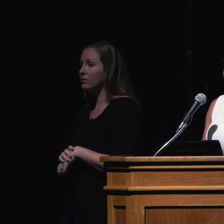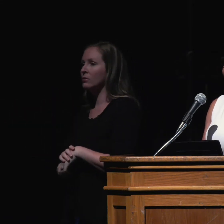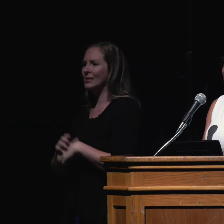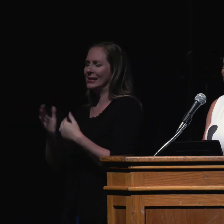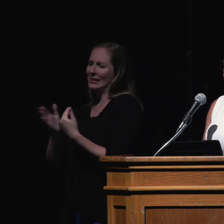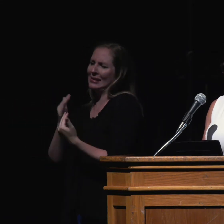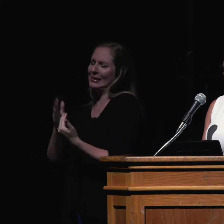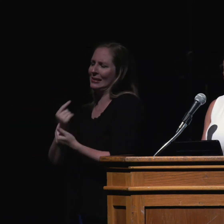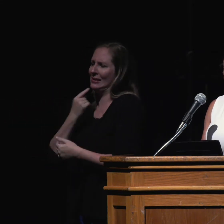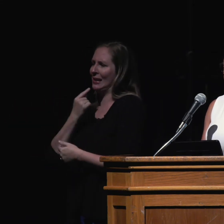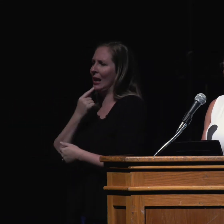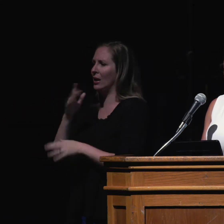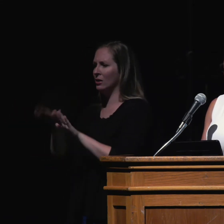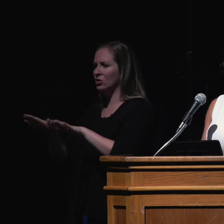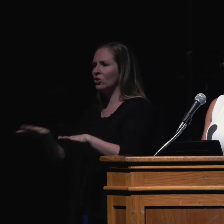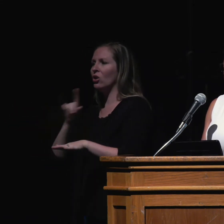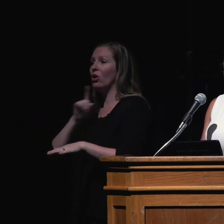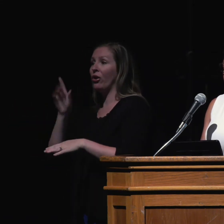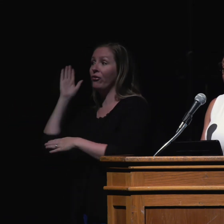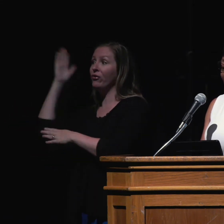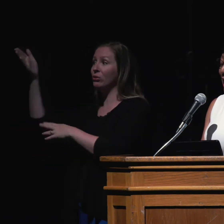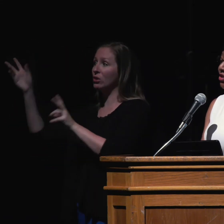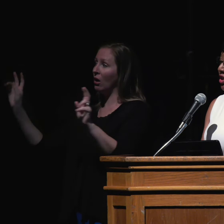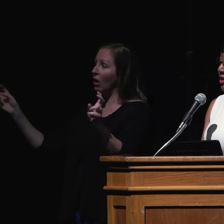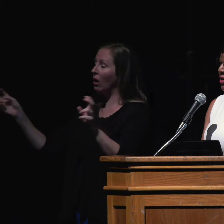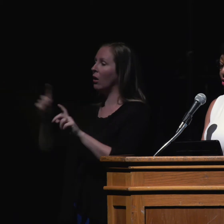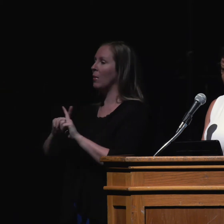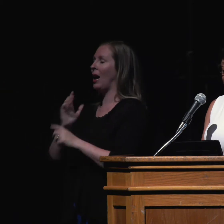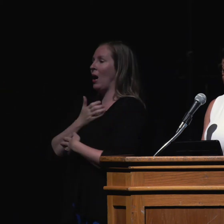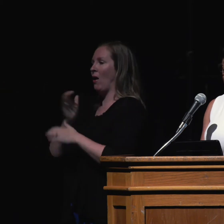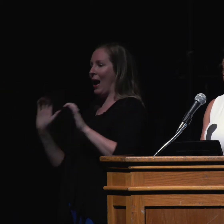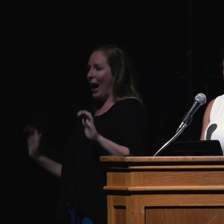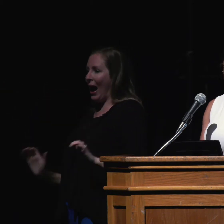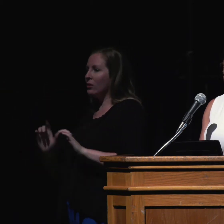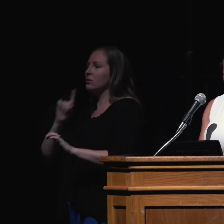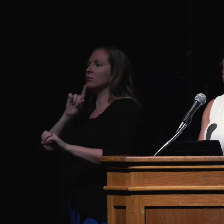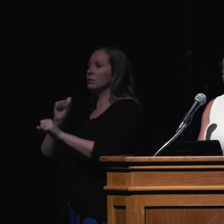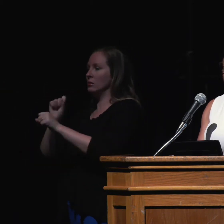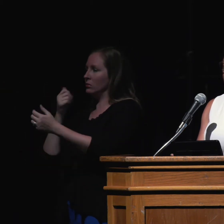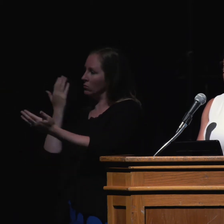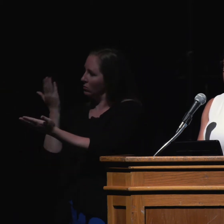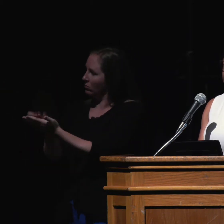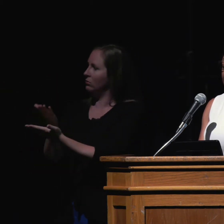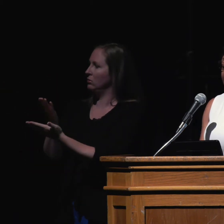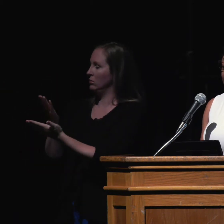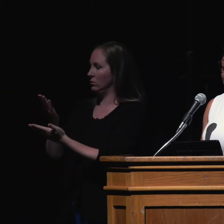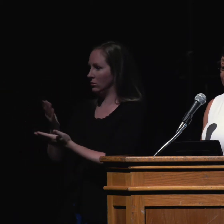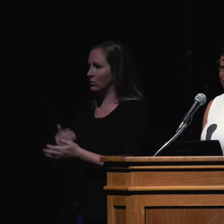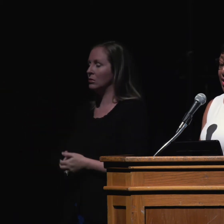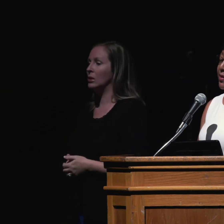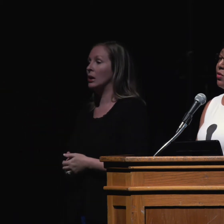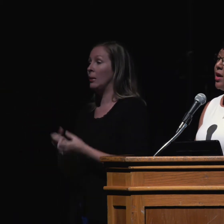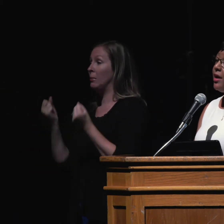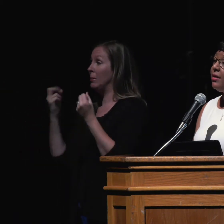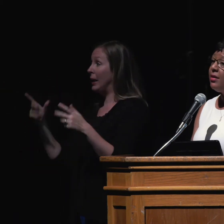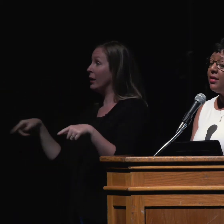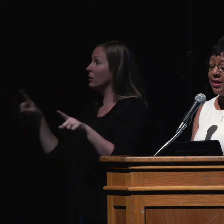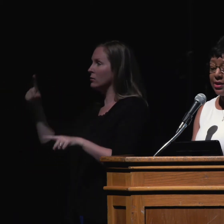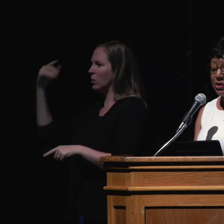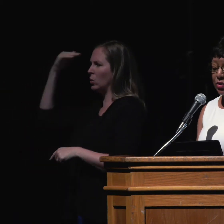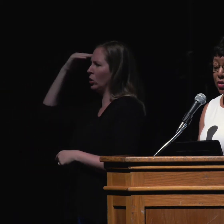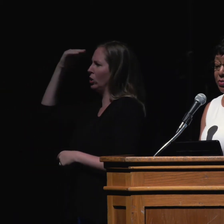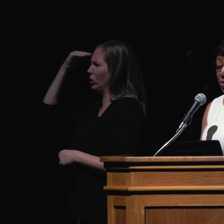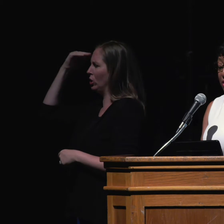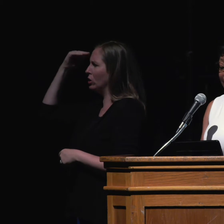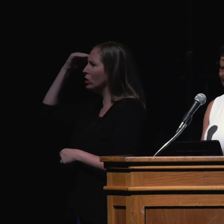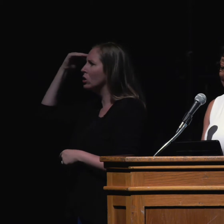to say that our children are our future, but our actions are what tell the story. Many of you may be aware that